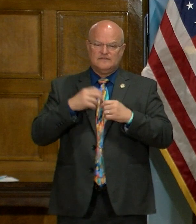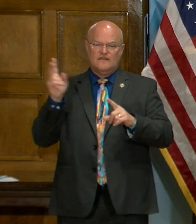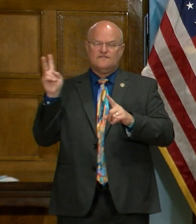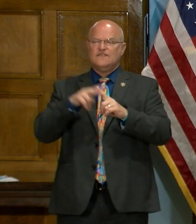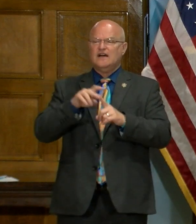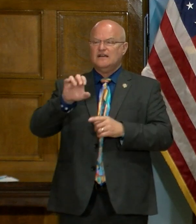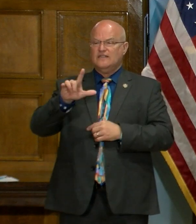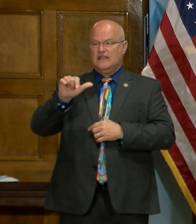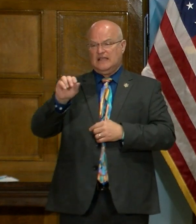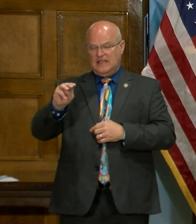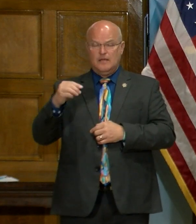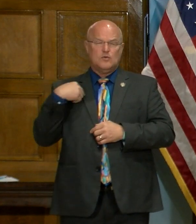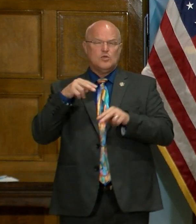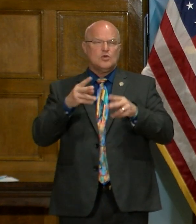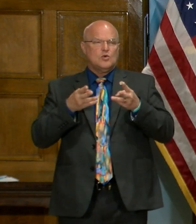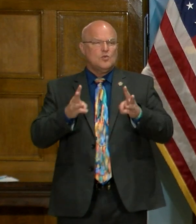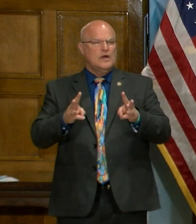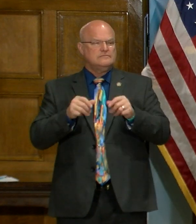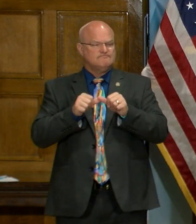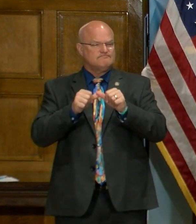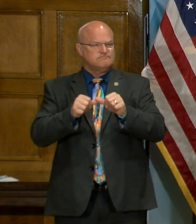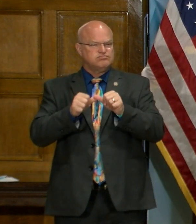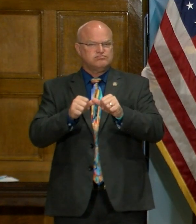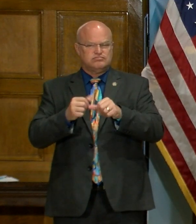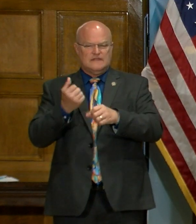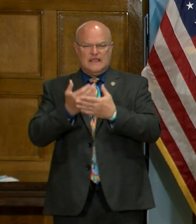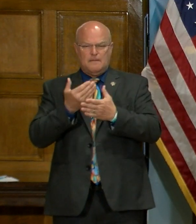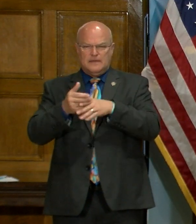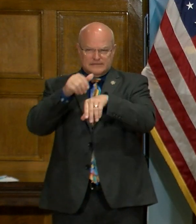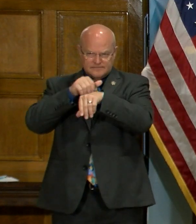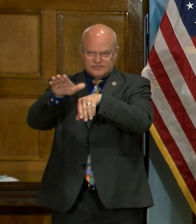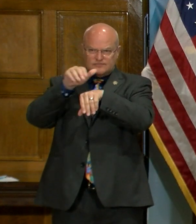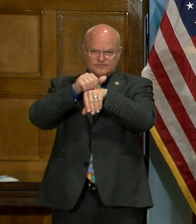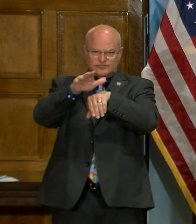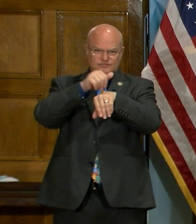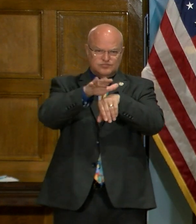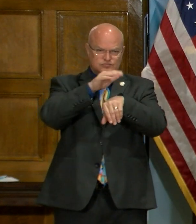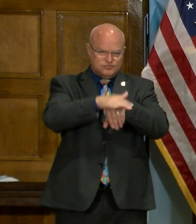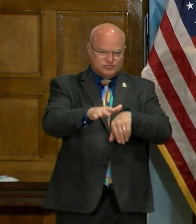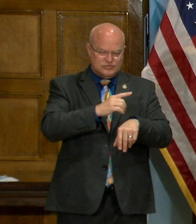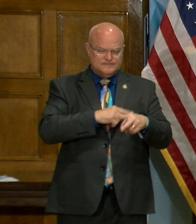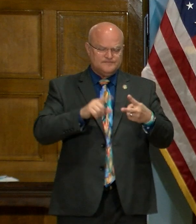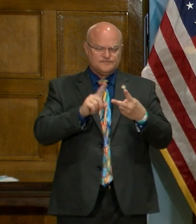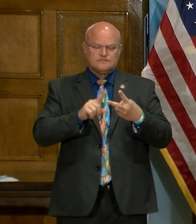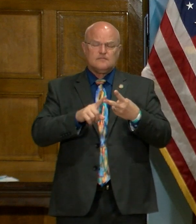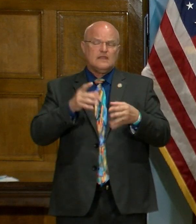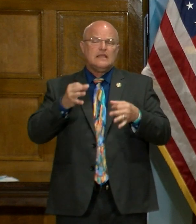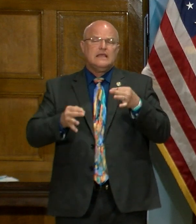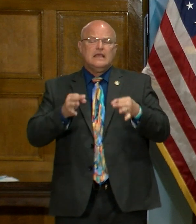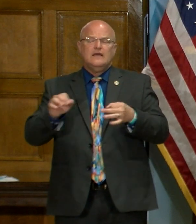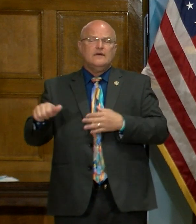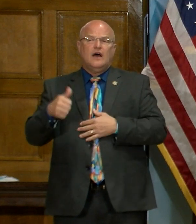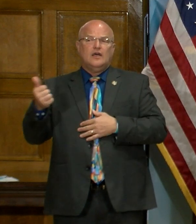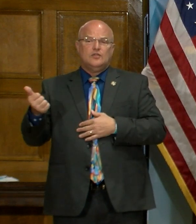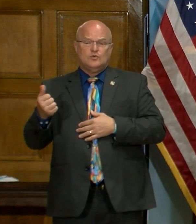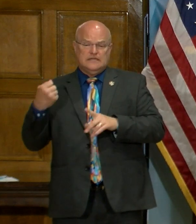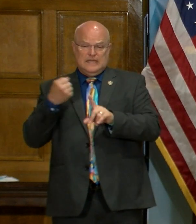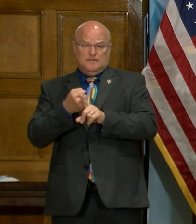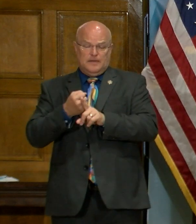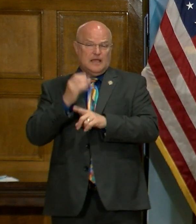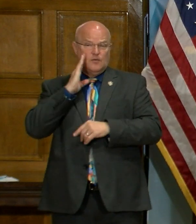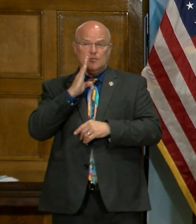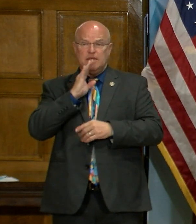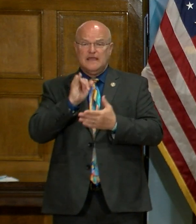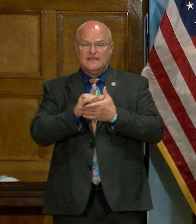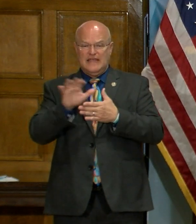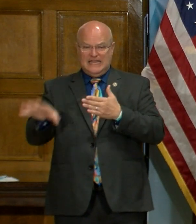file a claim. We're looking at ways to continue to get that money out the door. And then secondly, if there's the only other ones impacted would